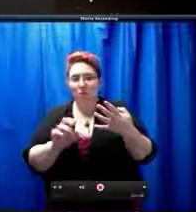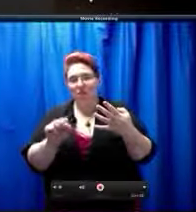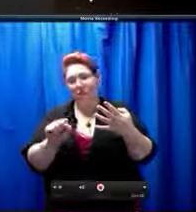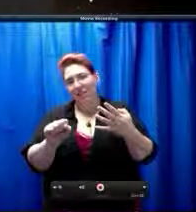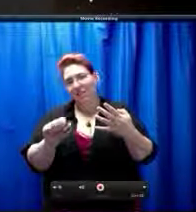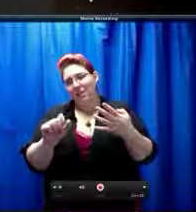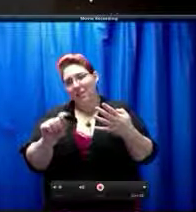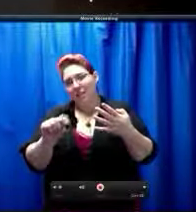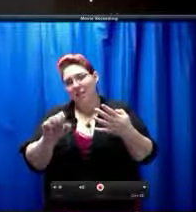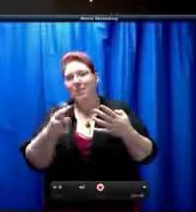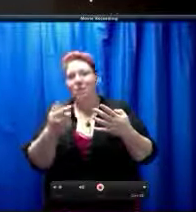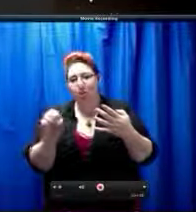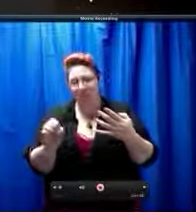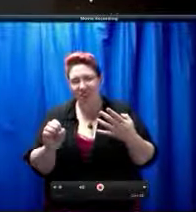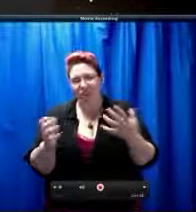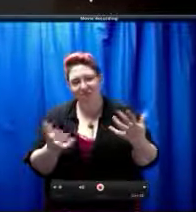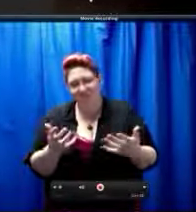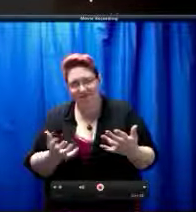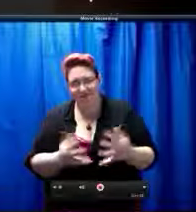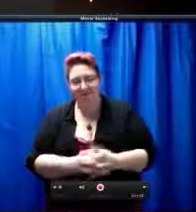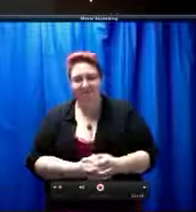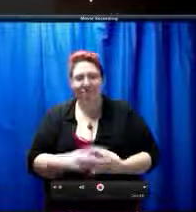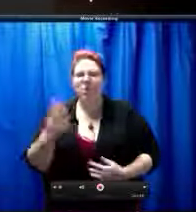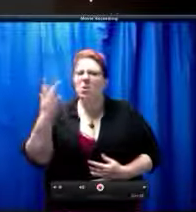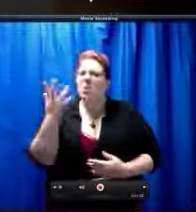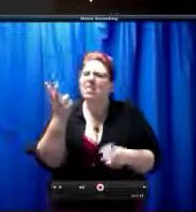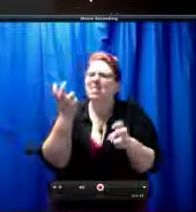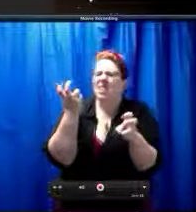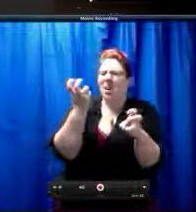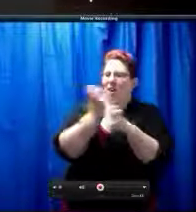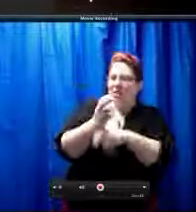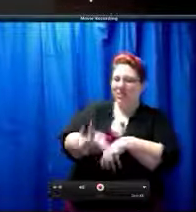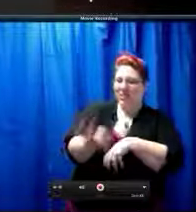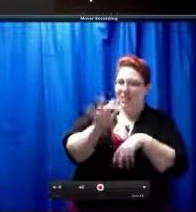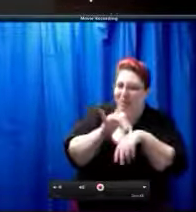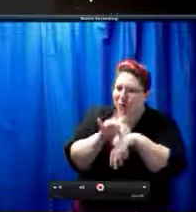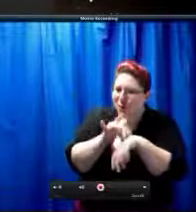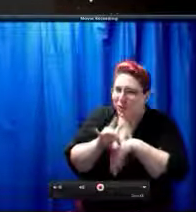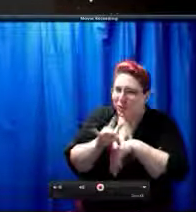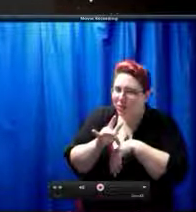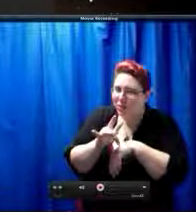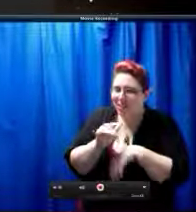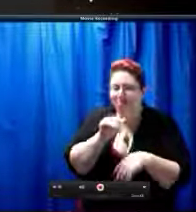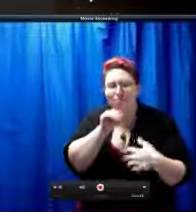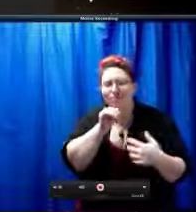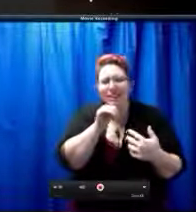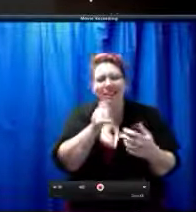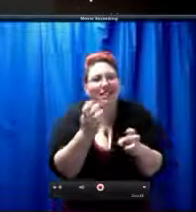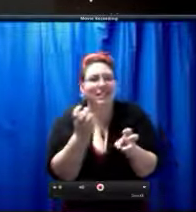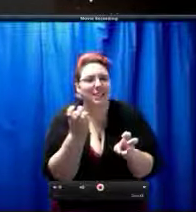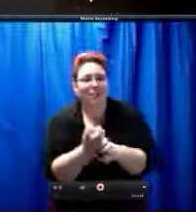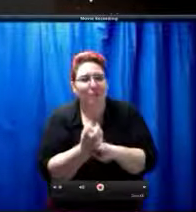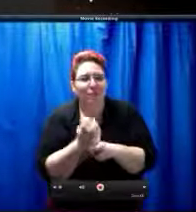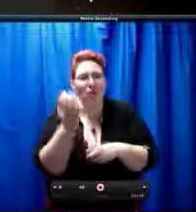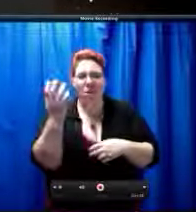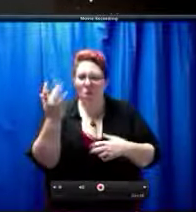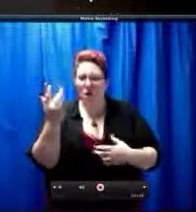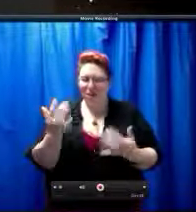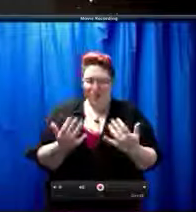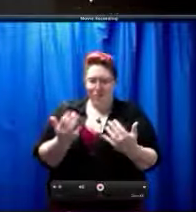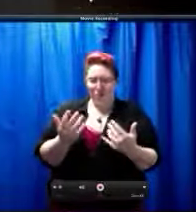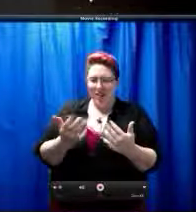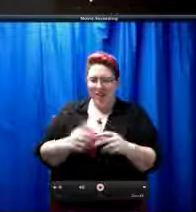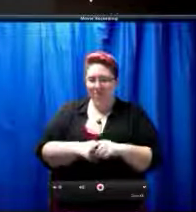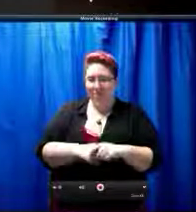So why is it so hard? Why is it discovered so late? It's not because it's difficult. It's really because a lack of